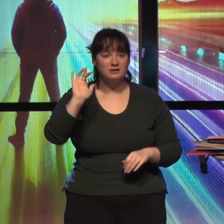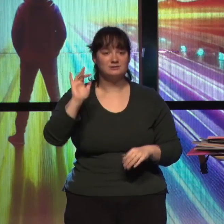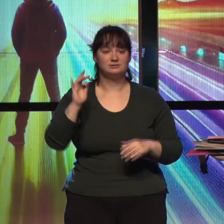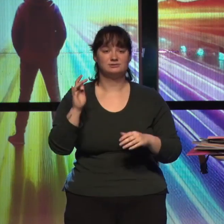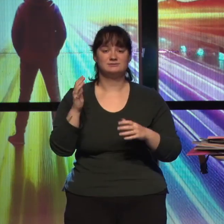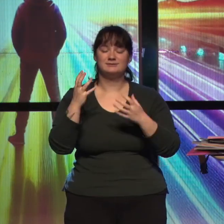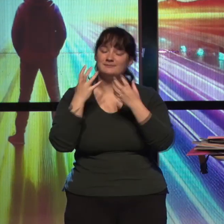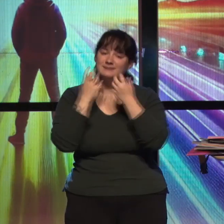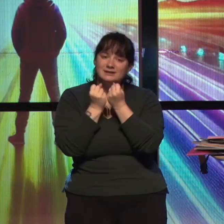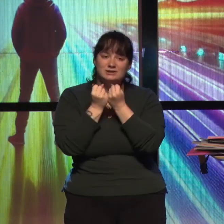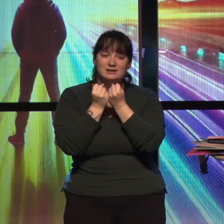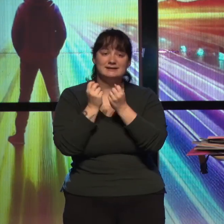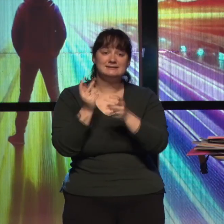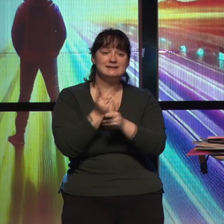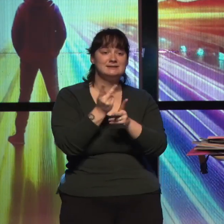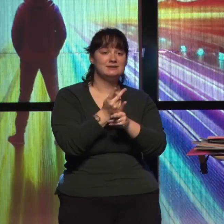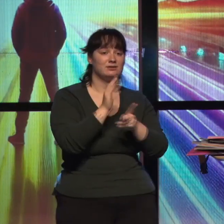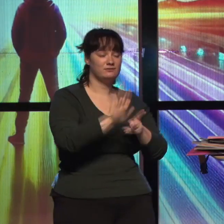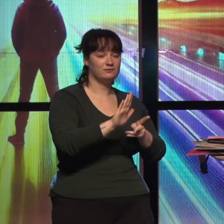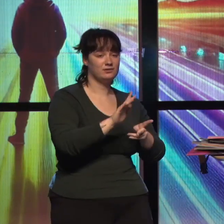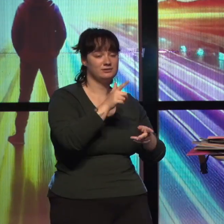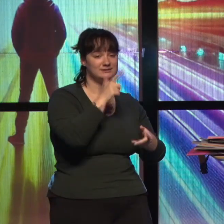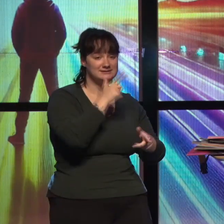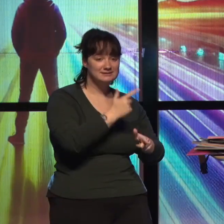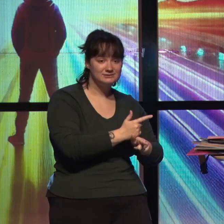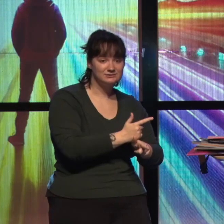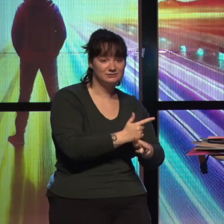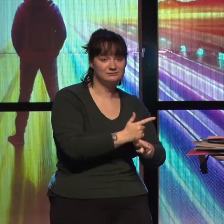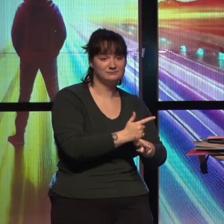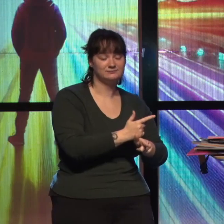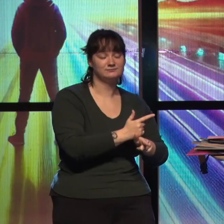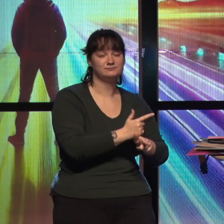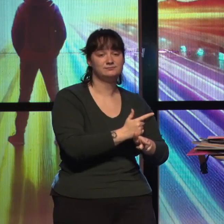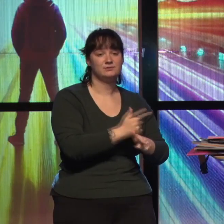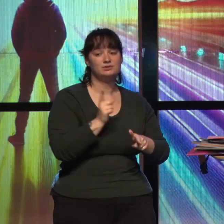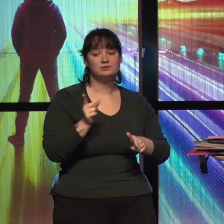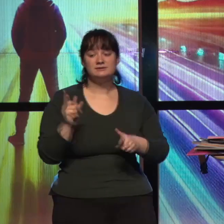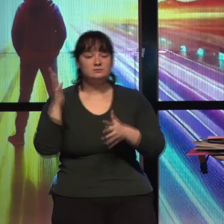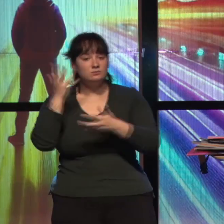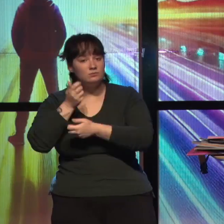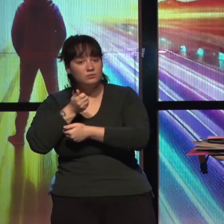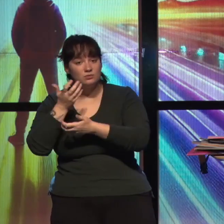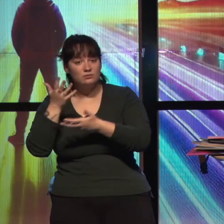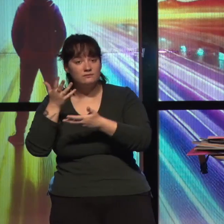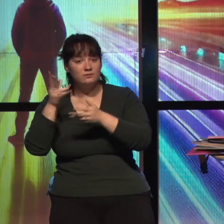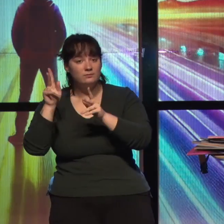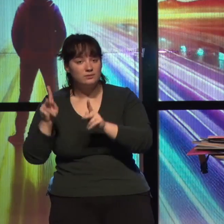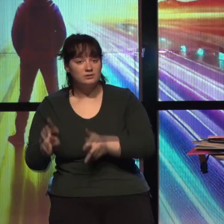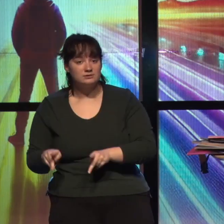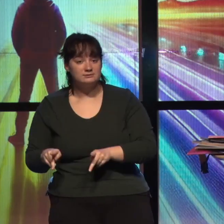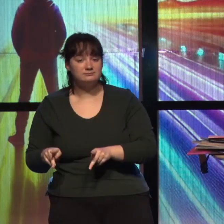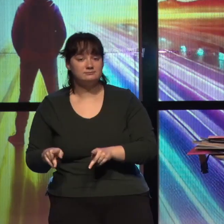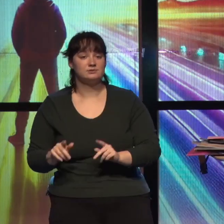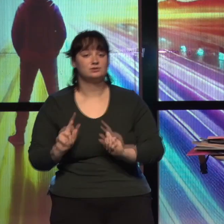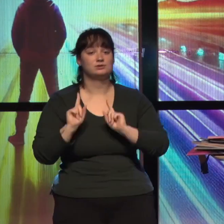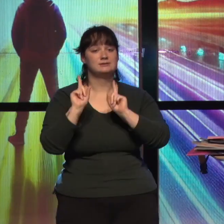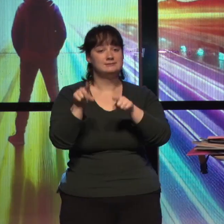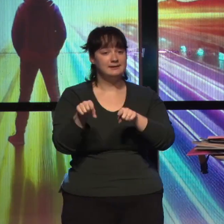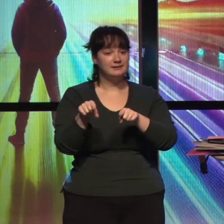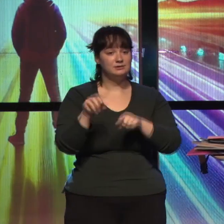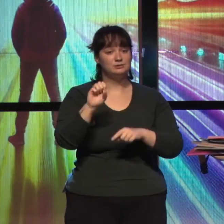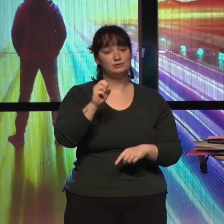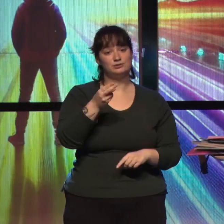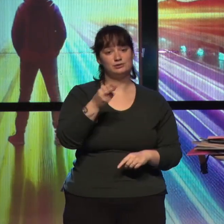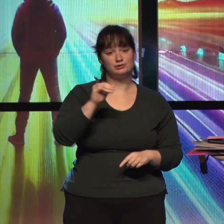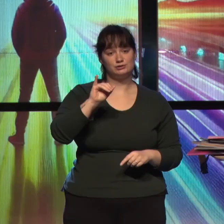sister, who has a disability. And it's just, she's this beautiful person. And she's sent to Shiz University. And it's there